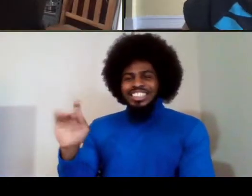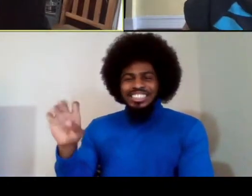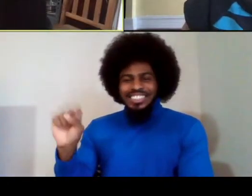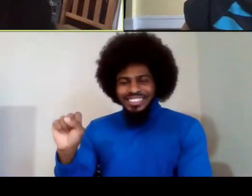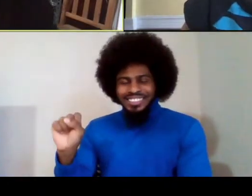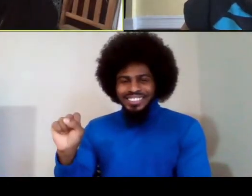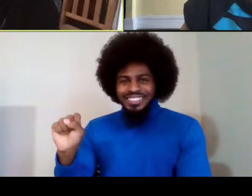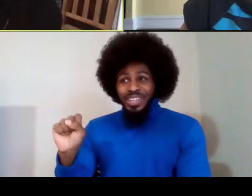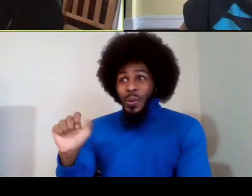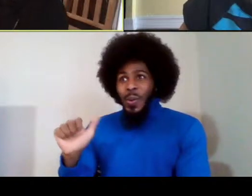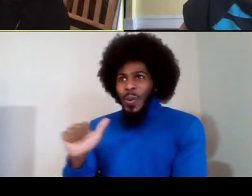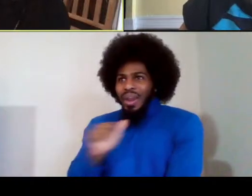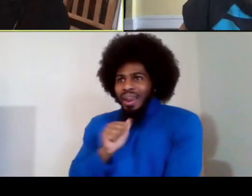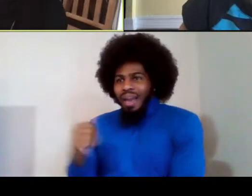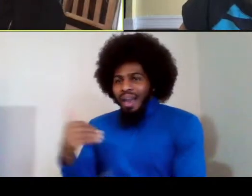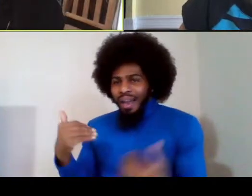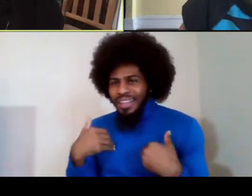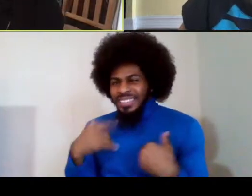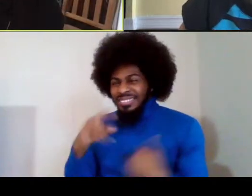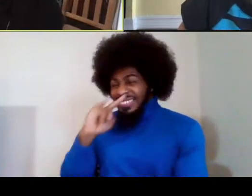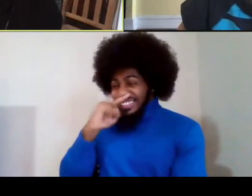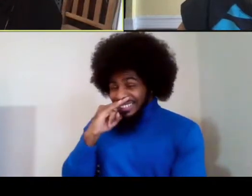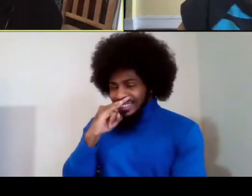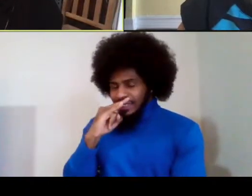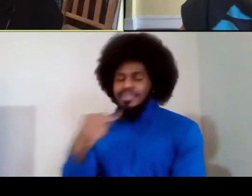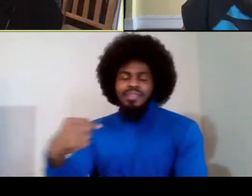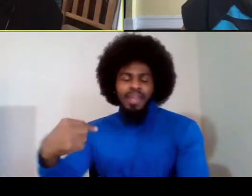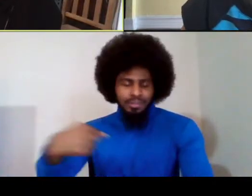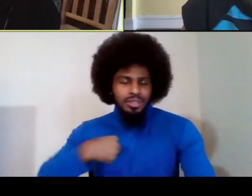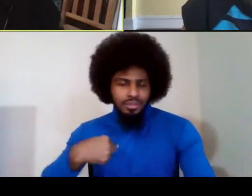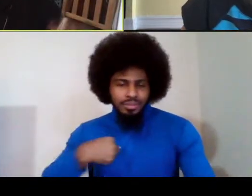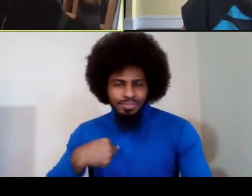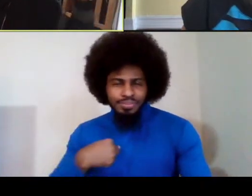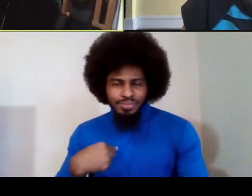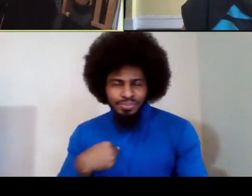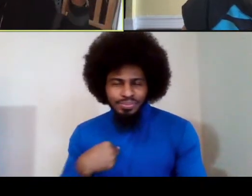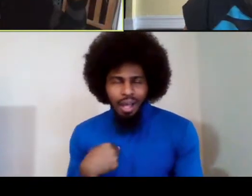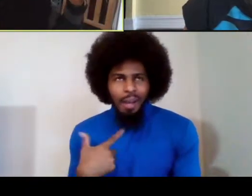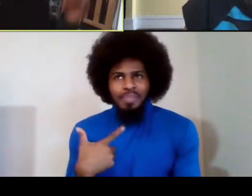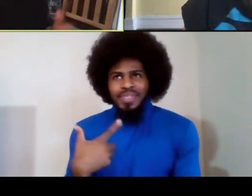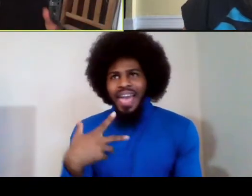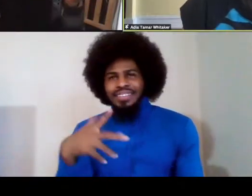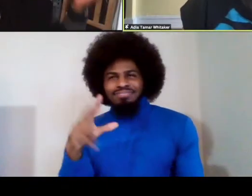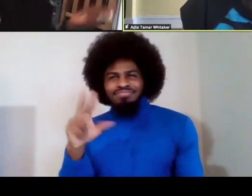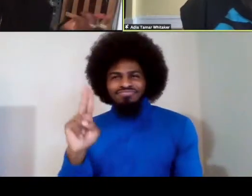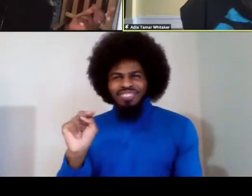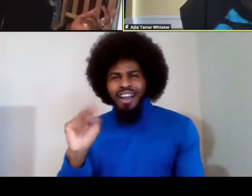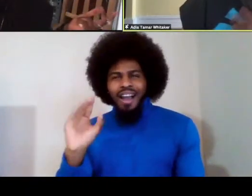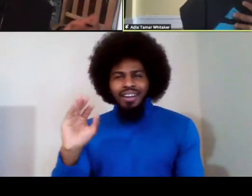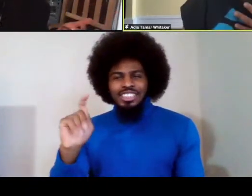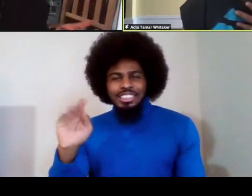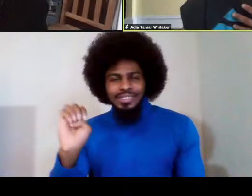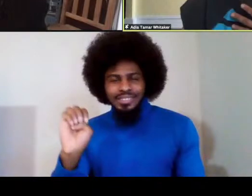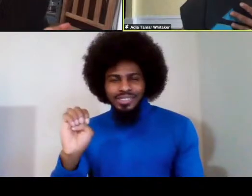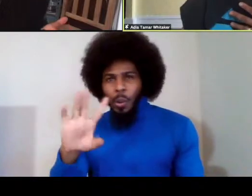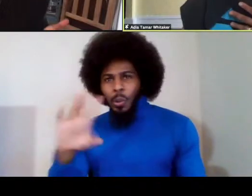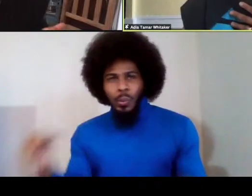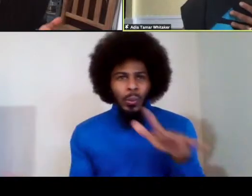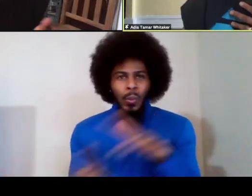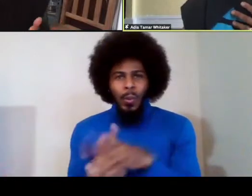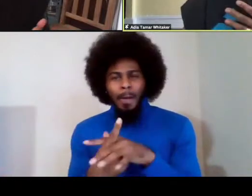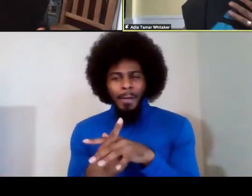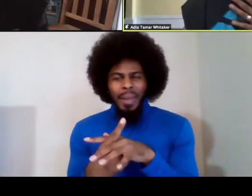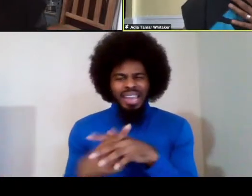that tends to be me. The auntie that like just shows up like ready. But we need y'all. We need y'all